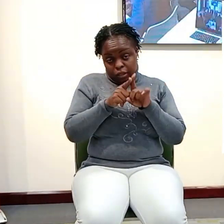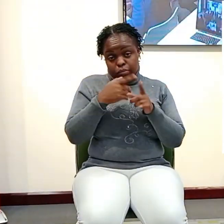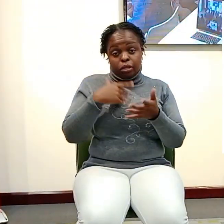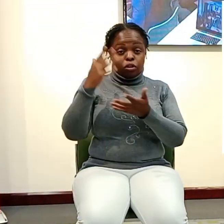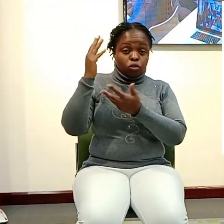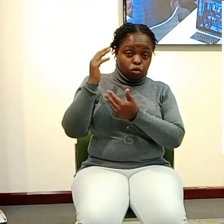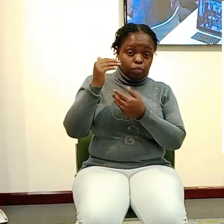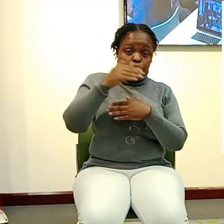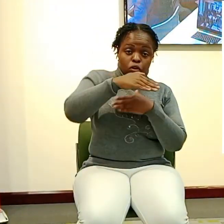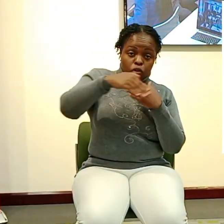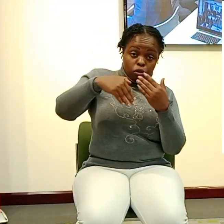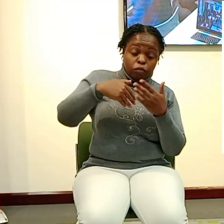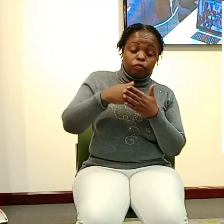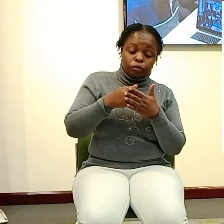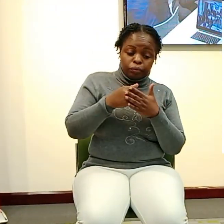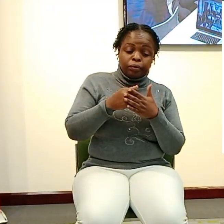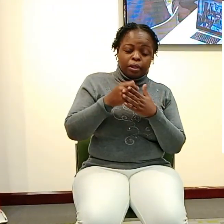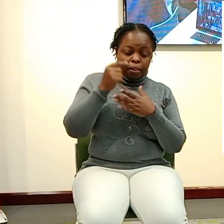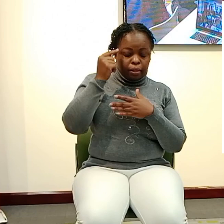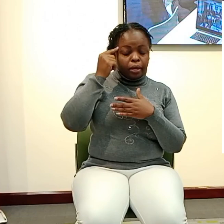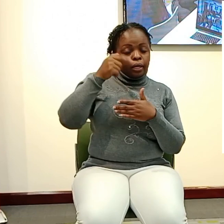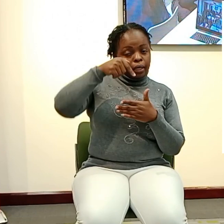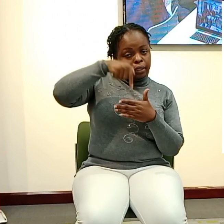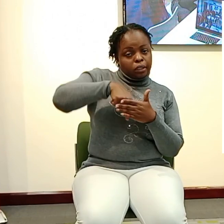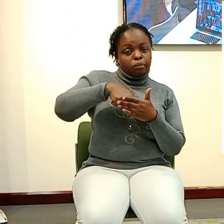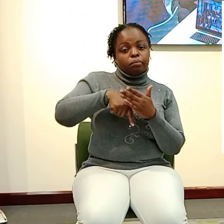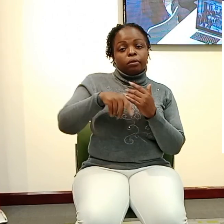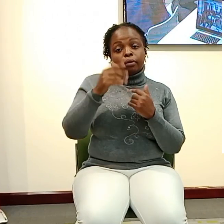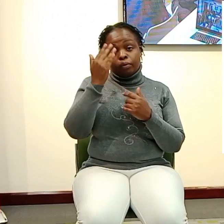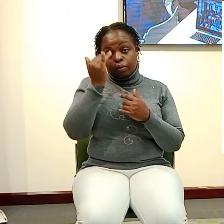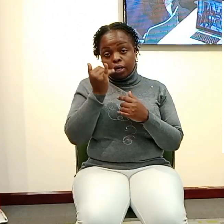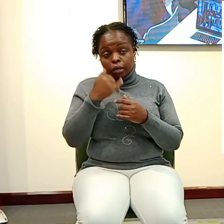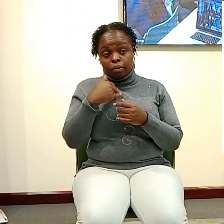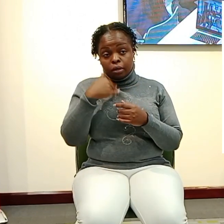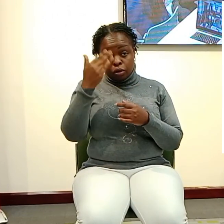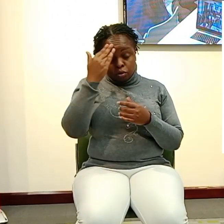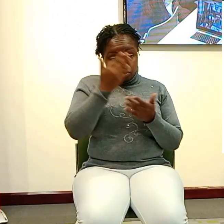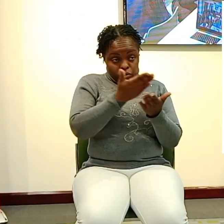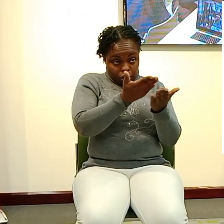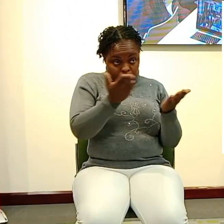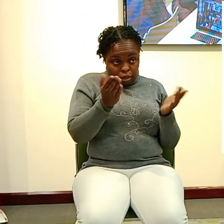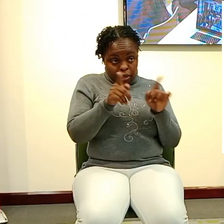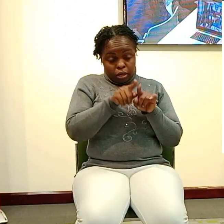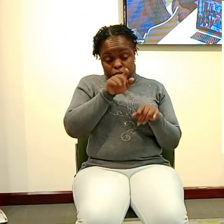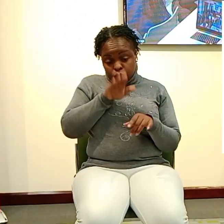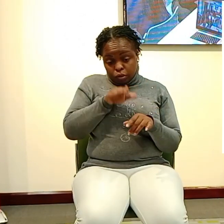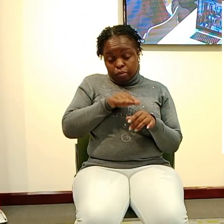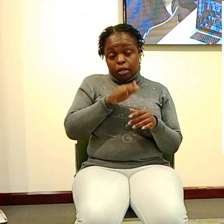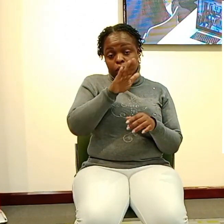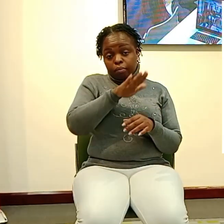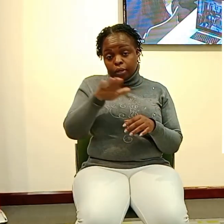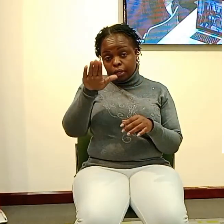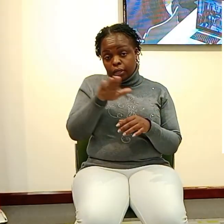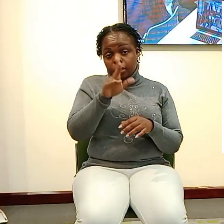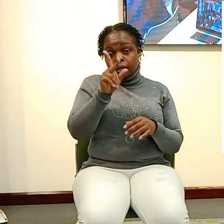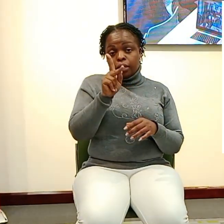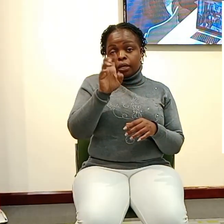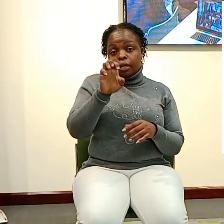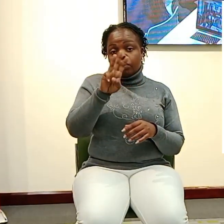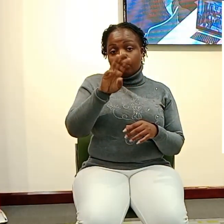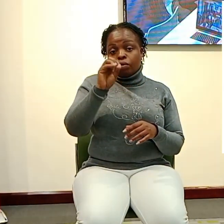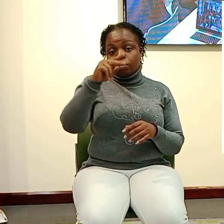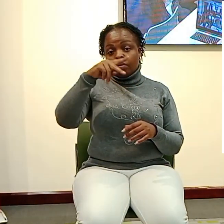you will take it into account in your thinking, because I know you're here as women parliamentarians, Kawoba, and here as women's